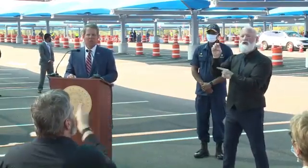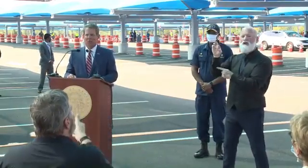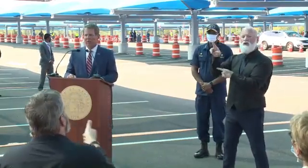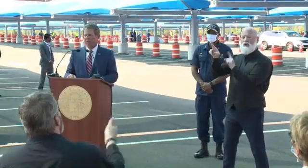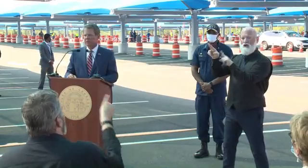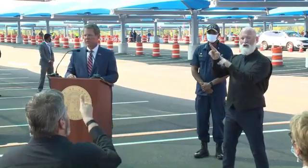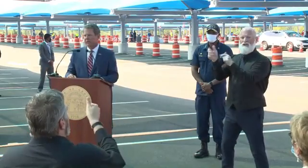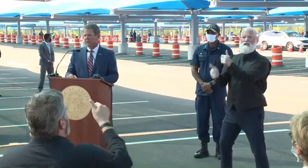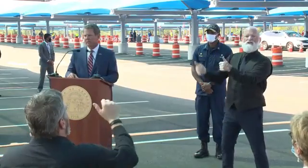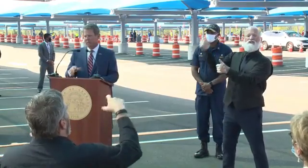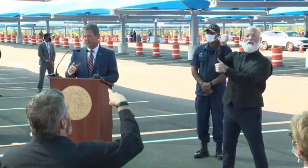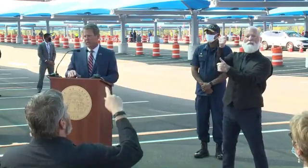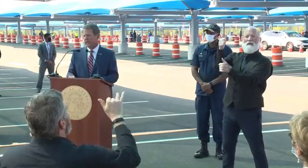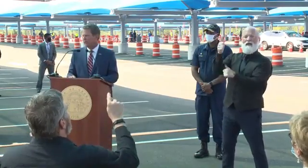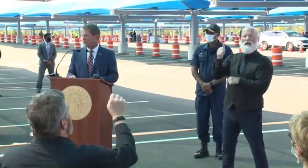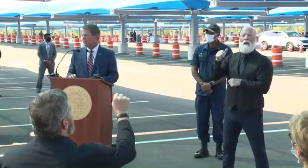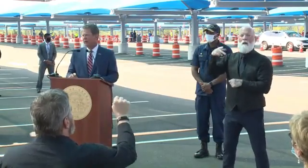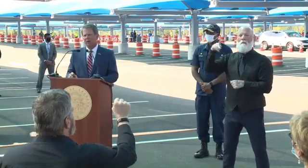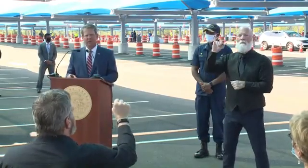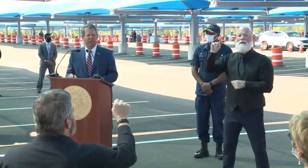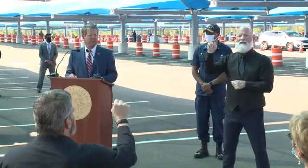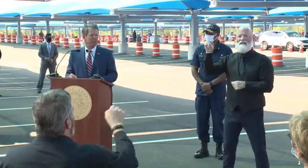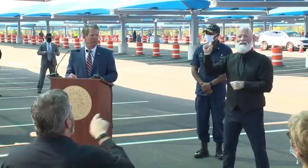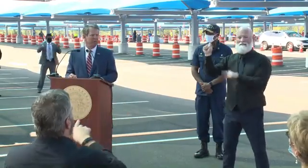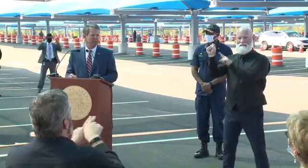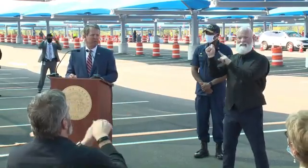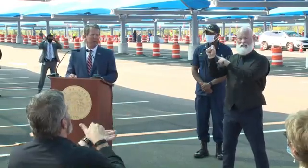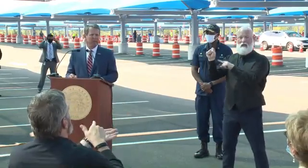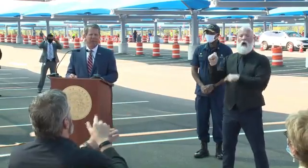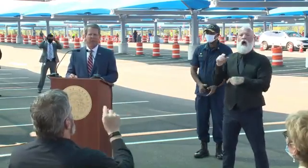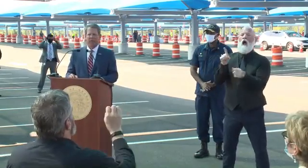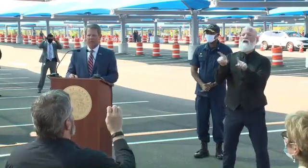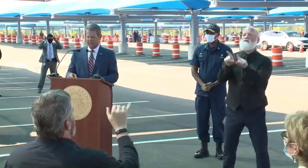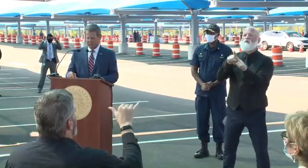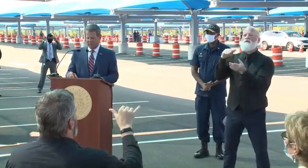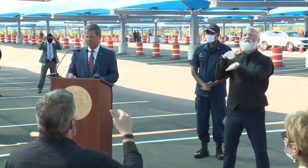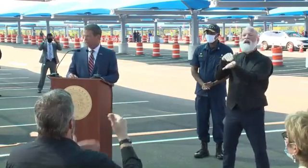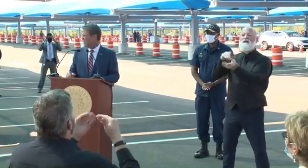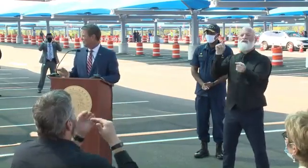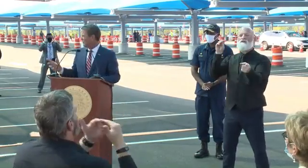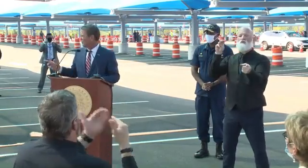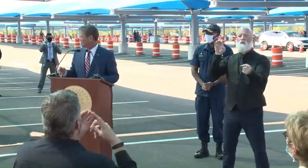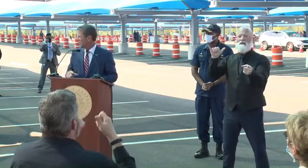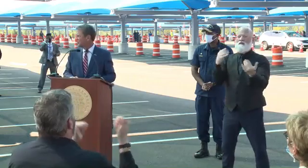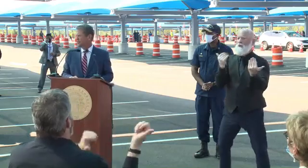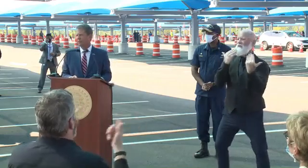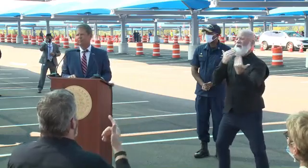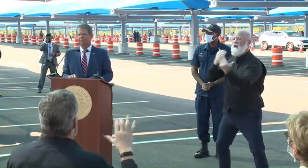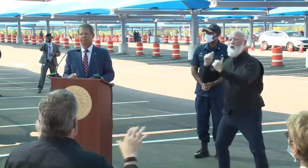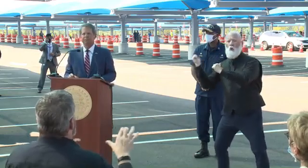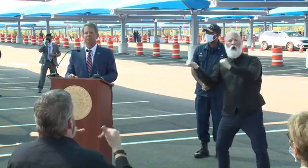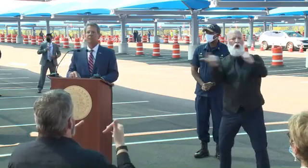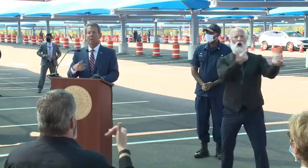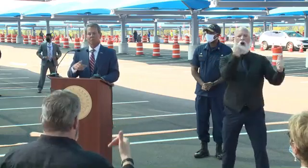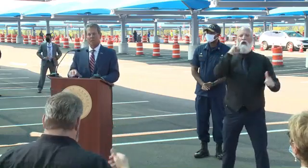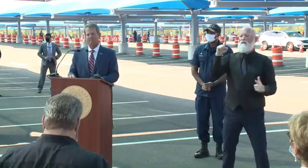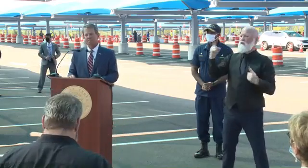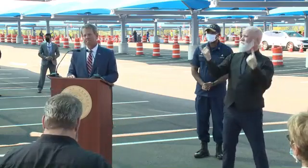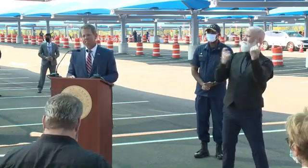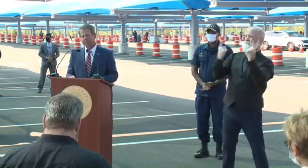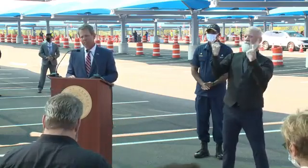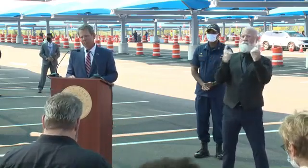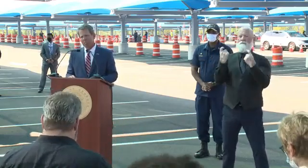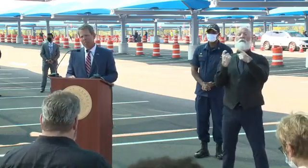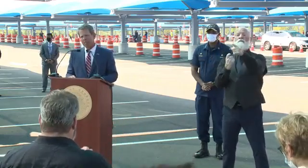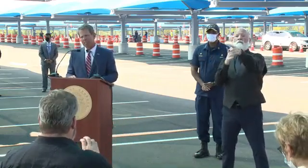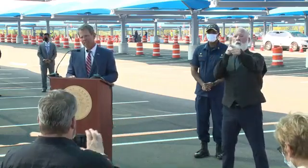of our local health directors. I want to thank them for all that they're doing each and every day. With that, we'll open it up for questions. Yes.